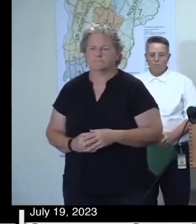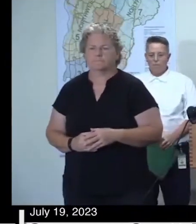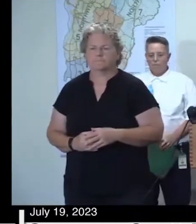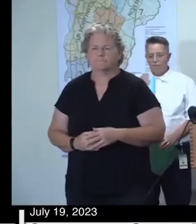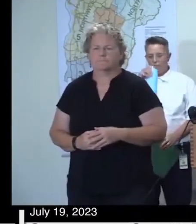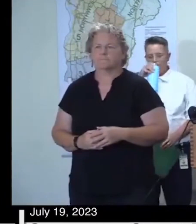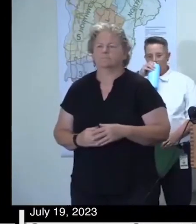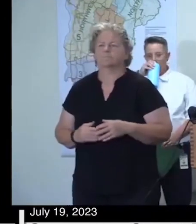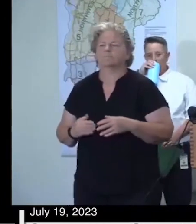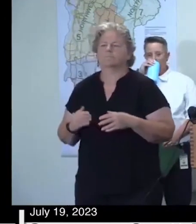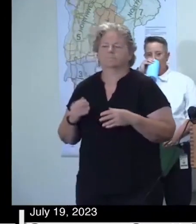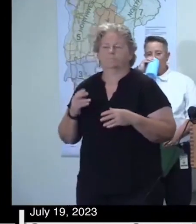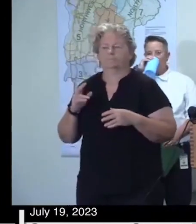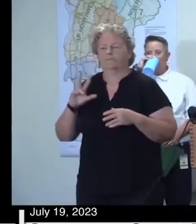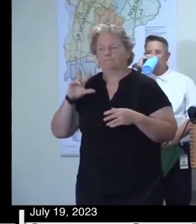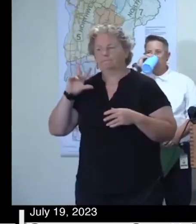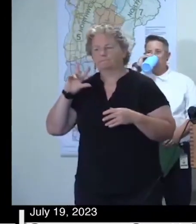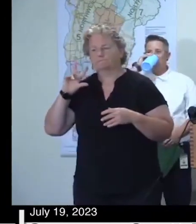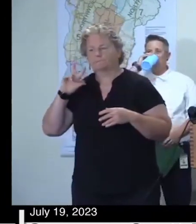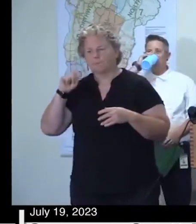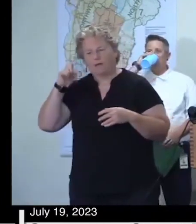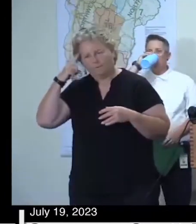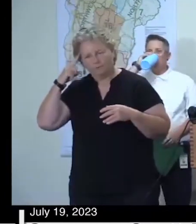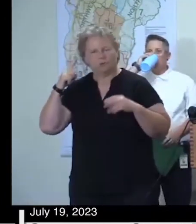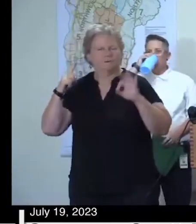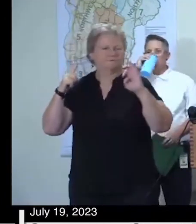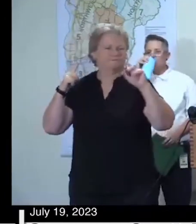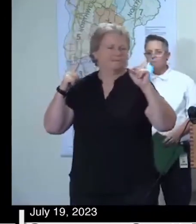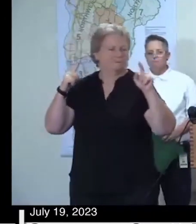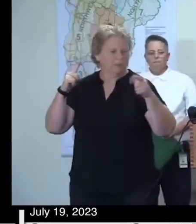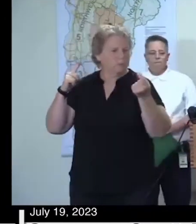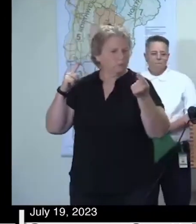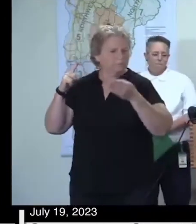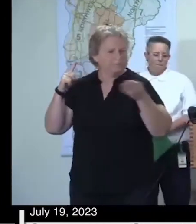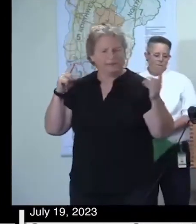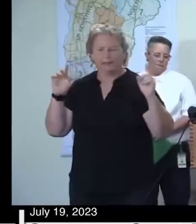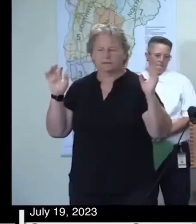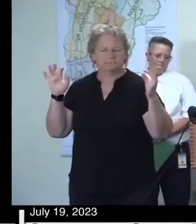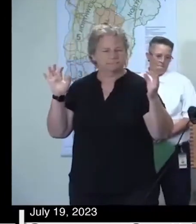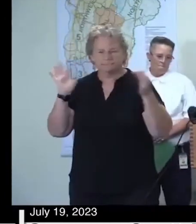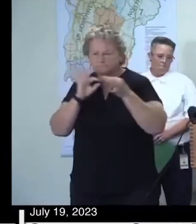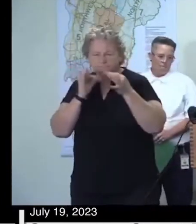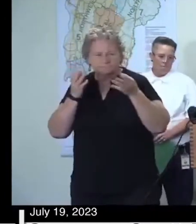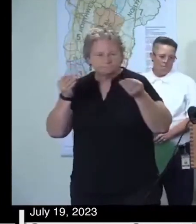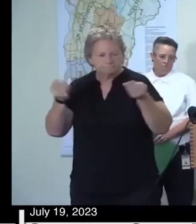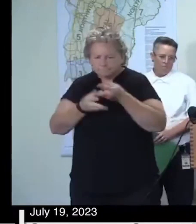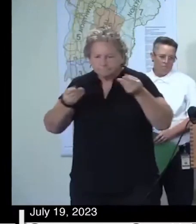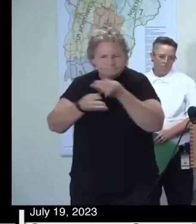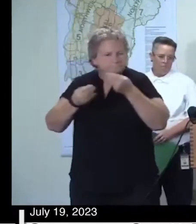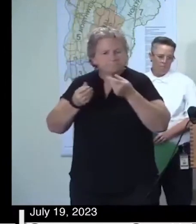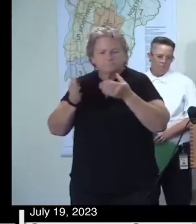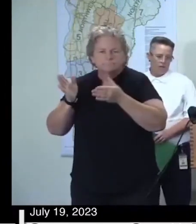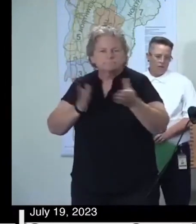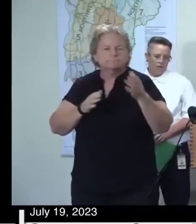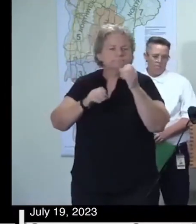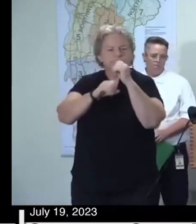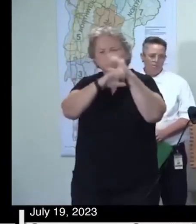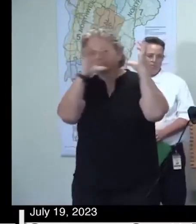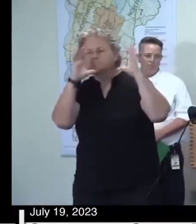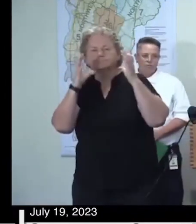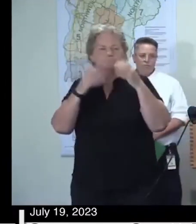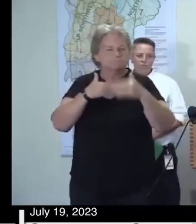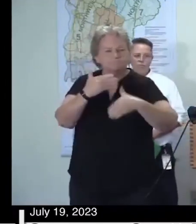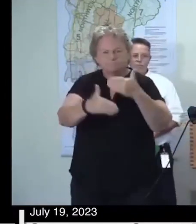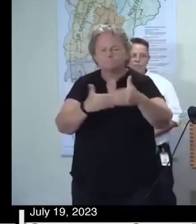operations. As of this morning, there are 331 personnel from Vermont in Vermont from FEMA.